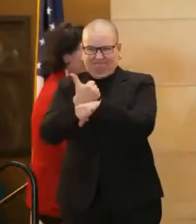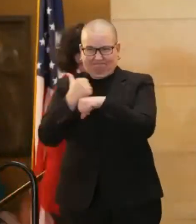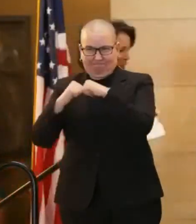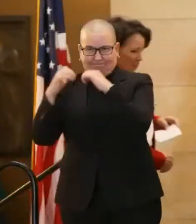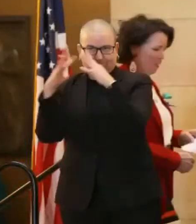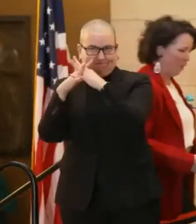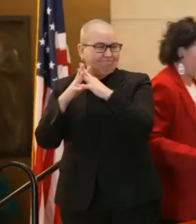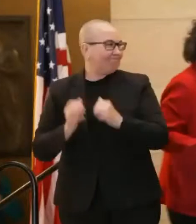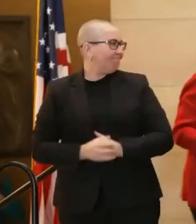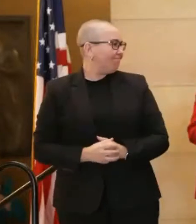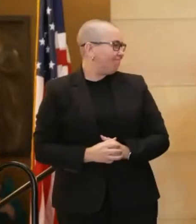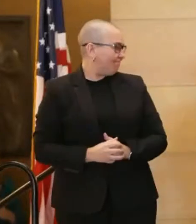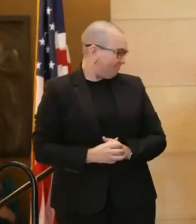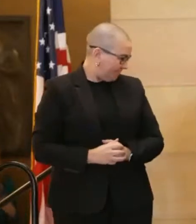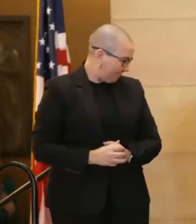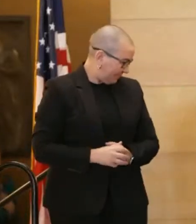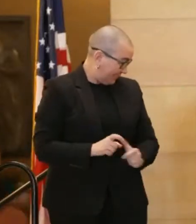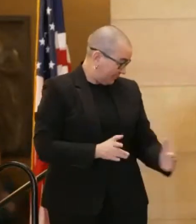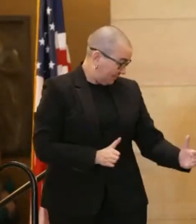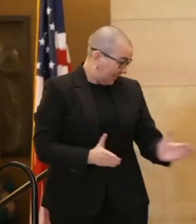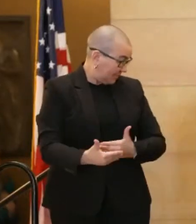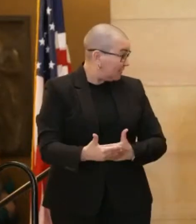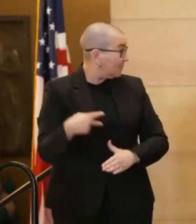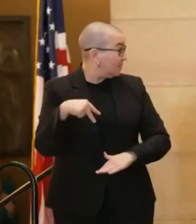I don't know if you need to say that. Probably.